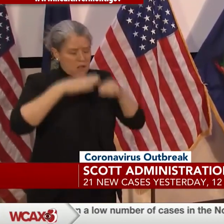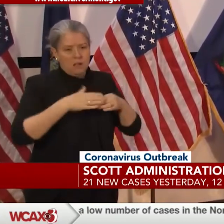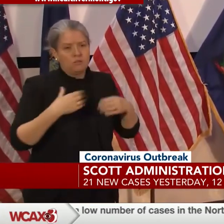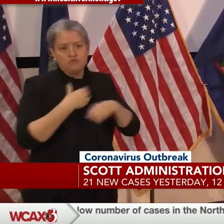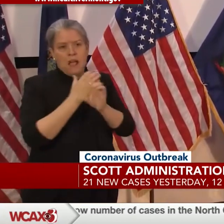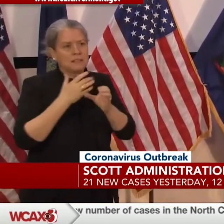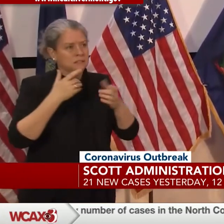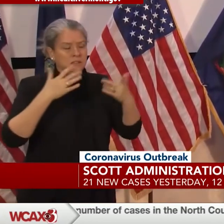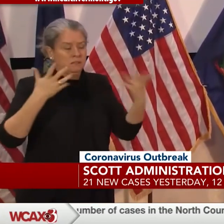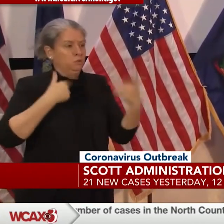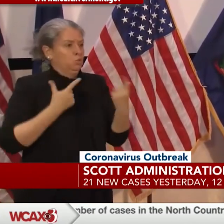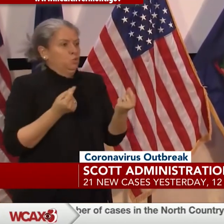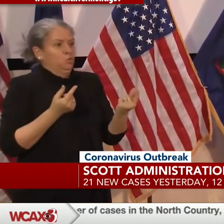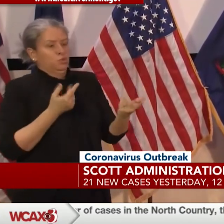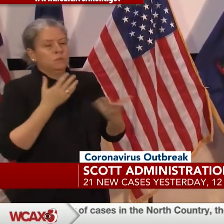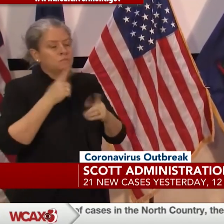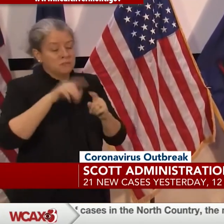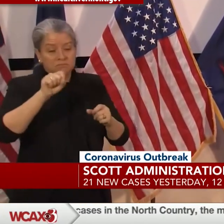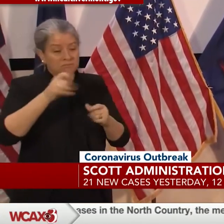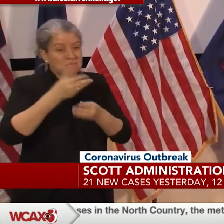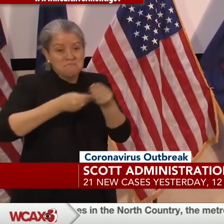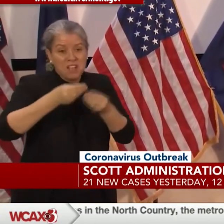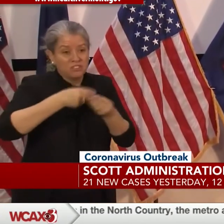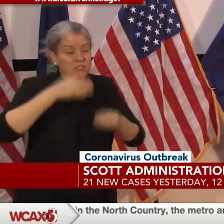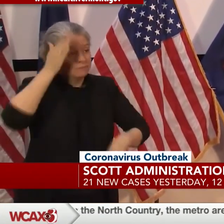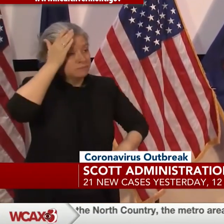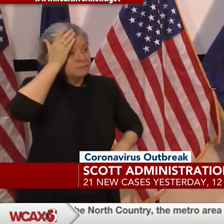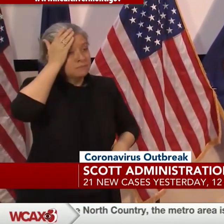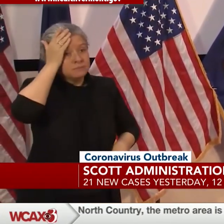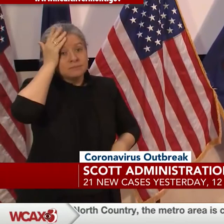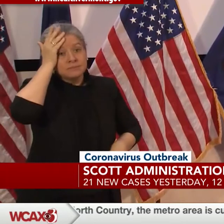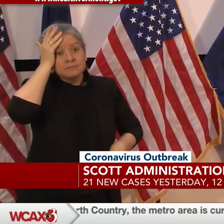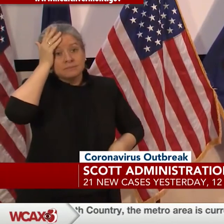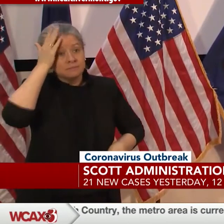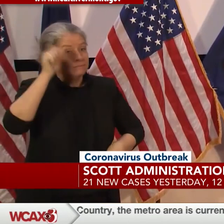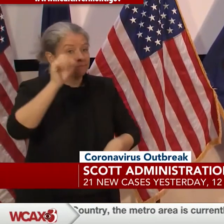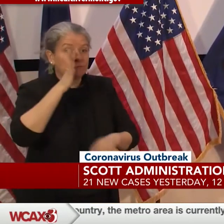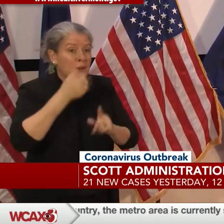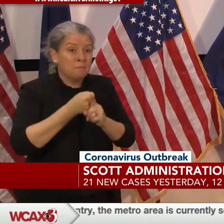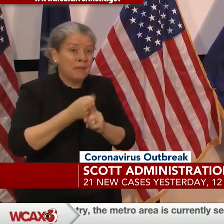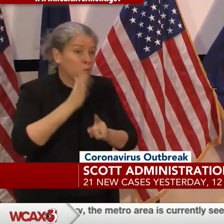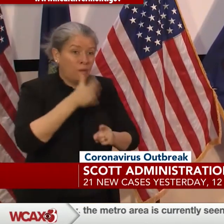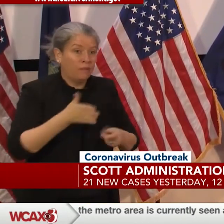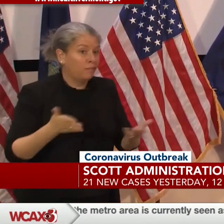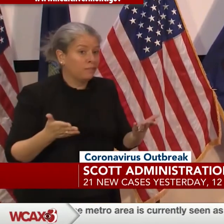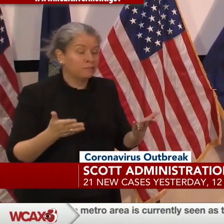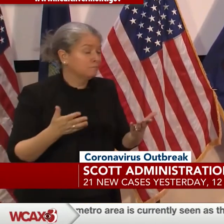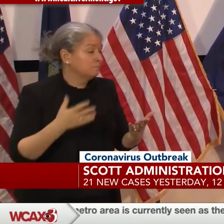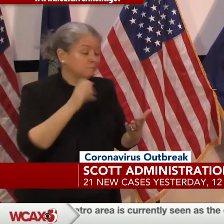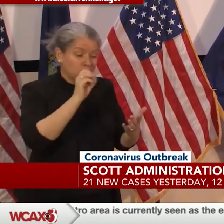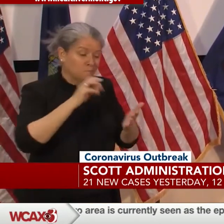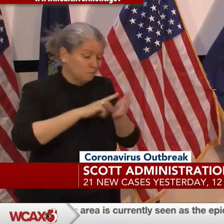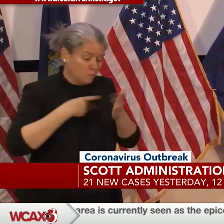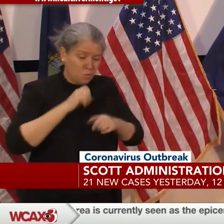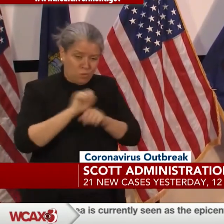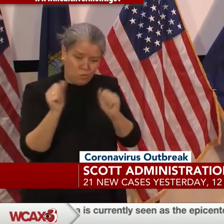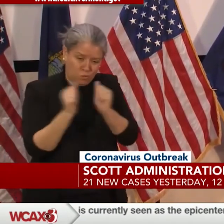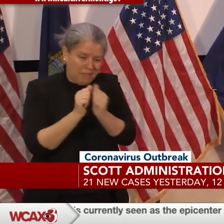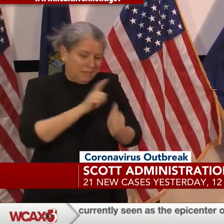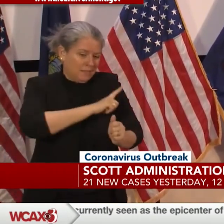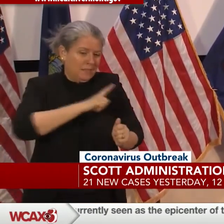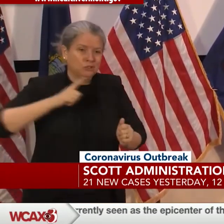our budget is going to be problematic, obviously. So we are going to work alongside the